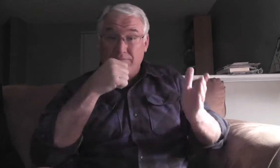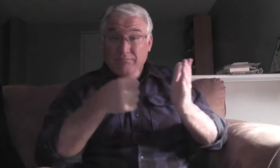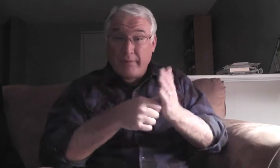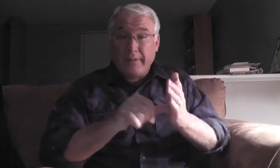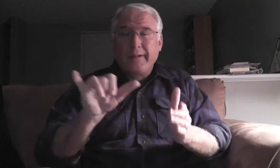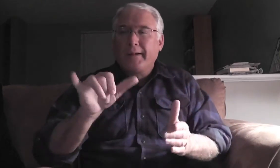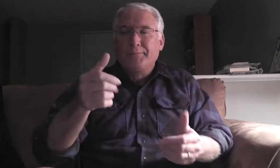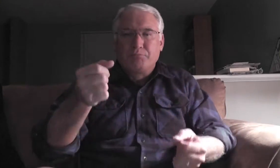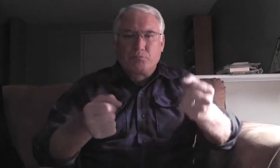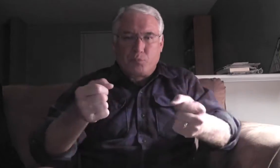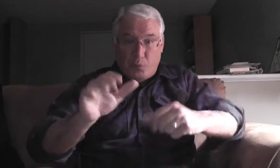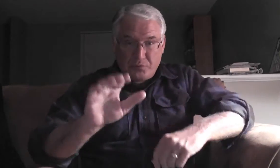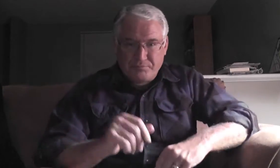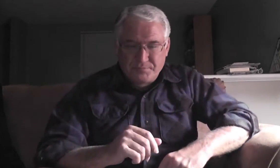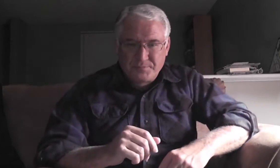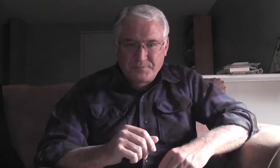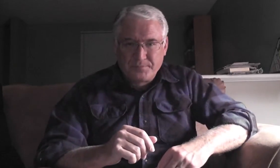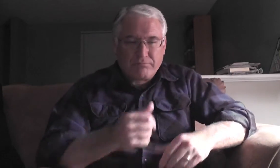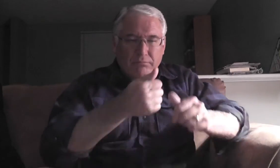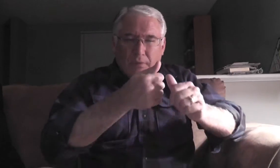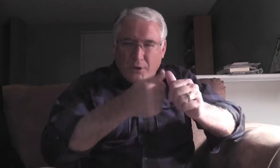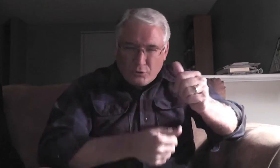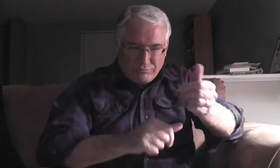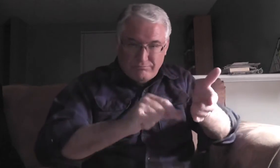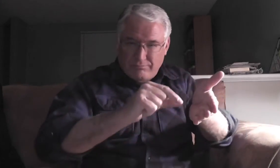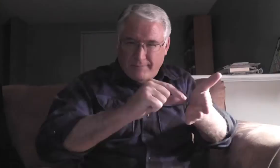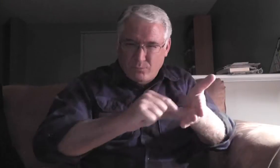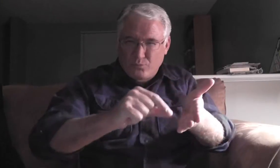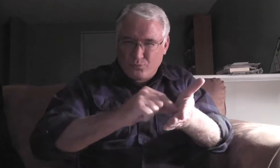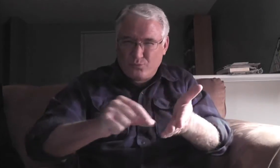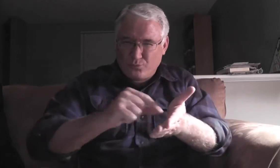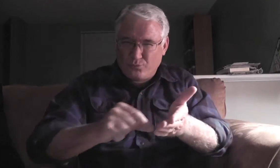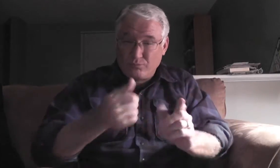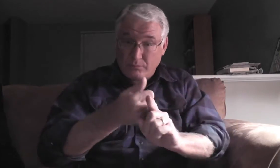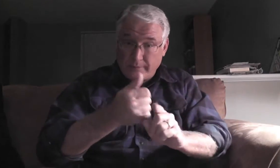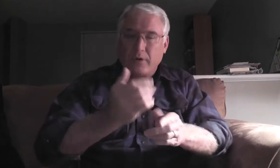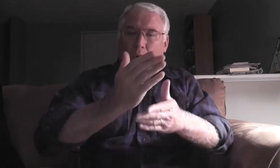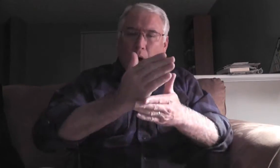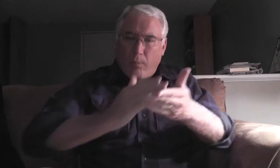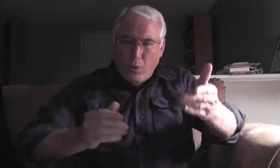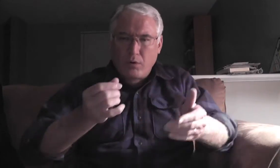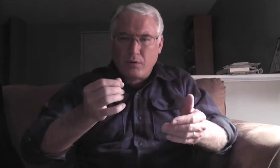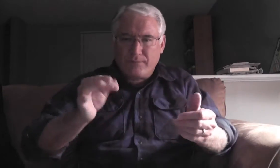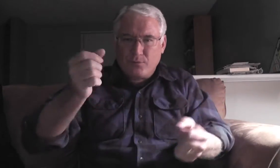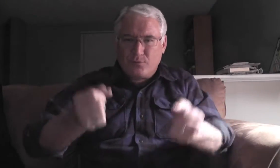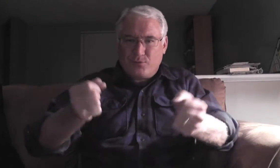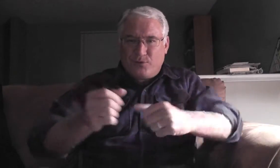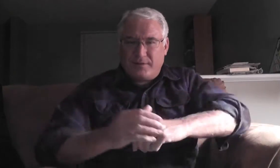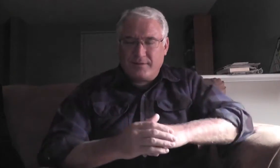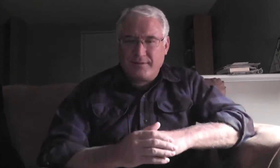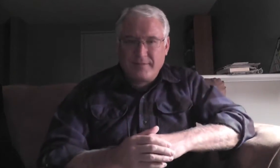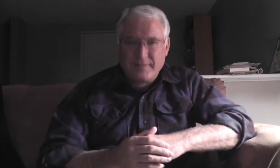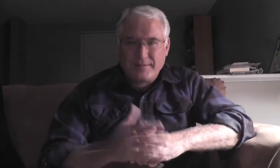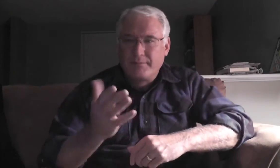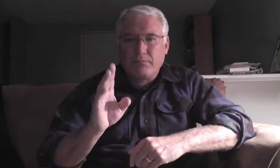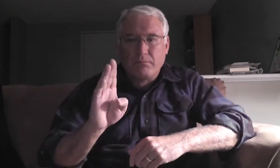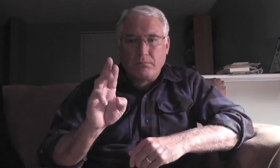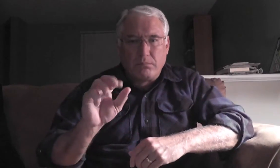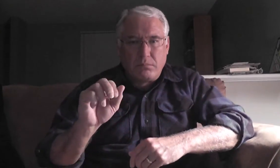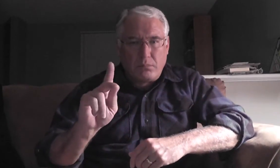let us think of that letter as a car. Each verse itself is a part of the car.